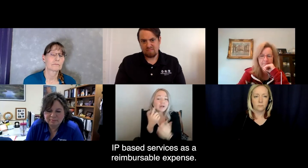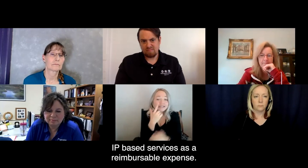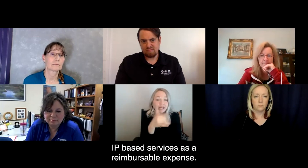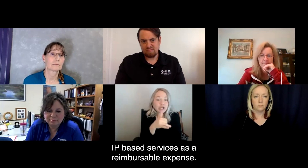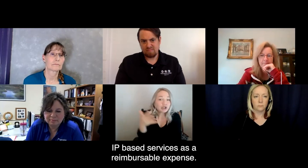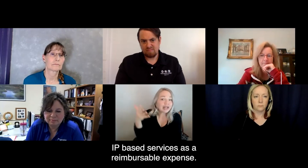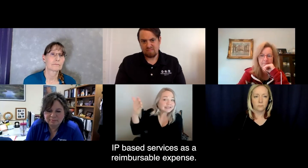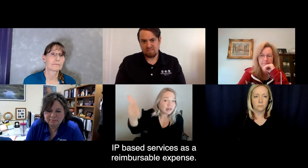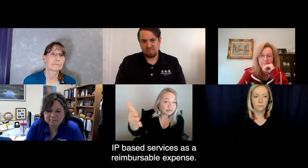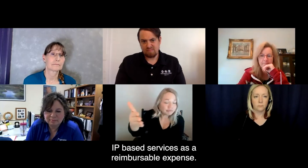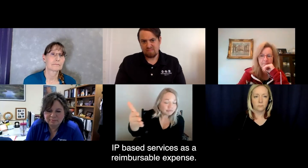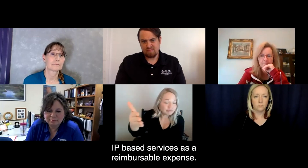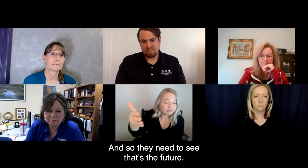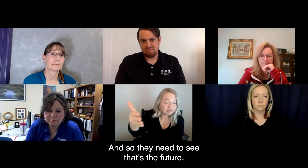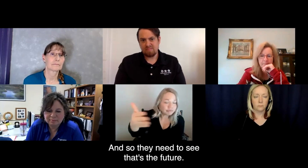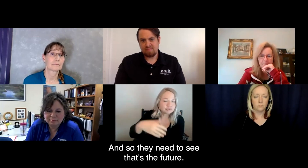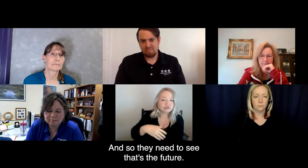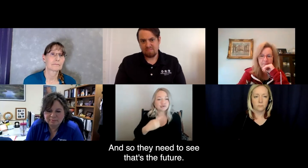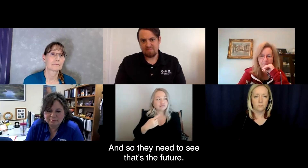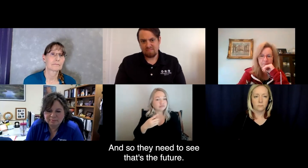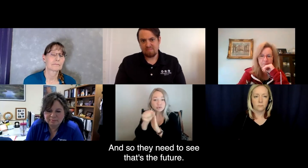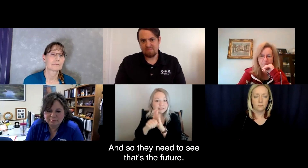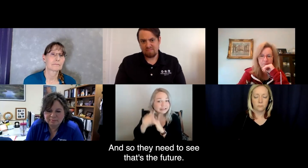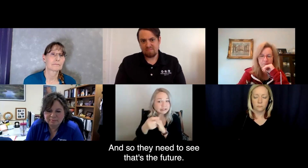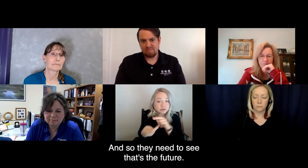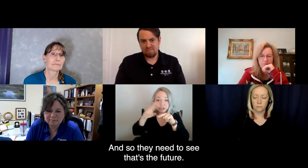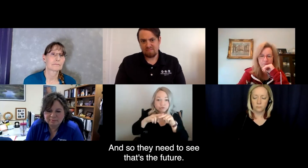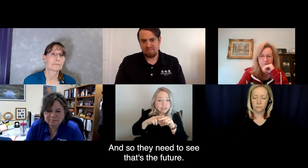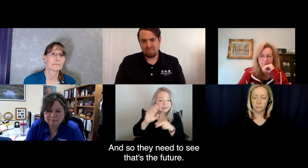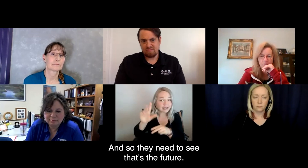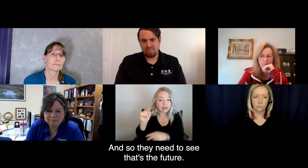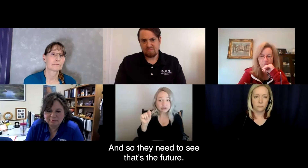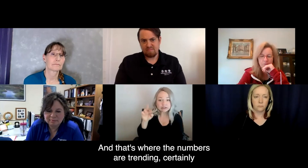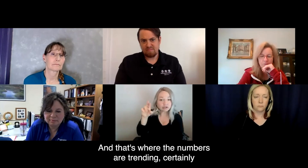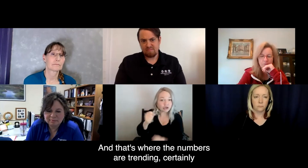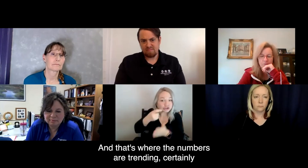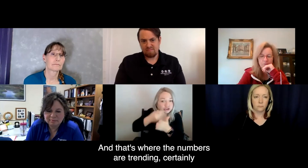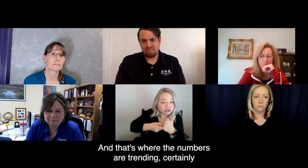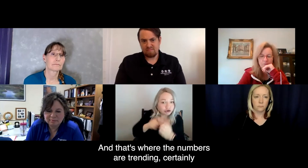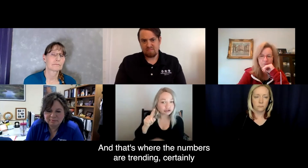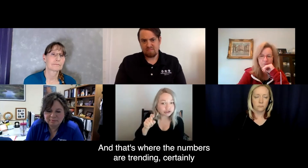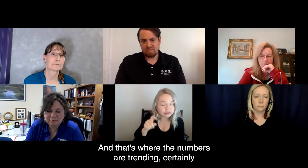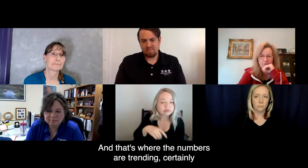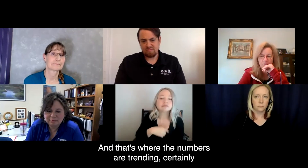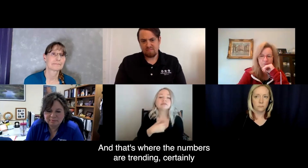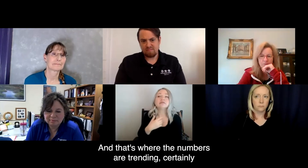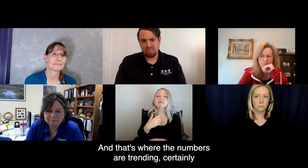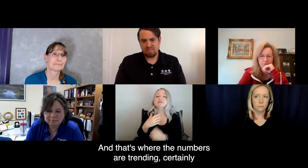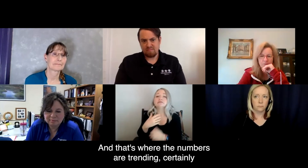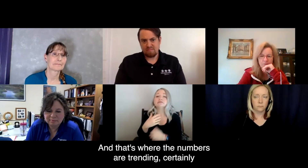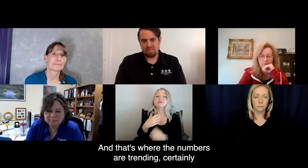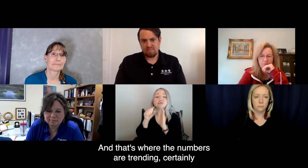services as a reimbursable expense. And so they need to see what's that's the future. And that's where the numbers are